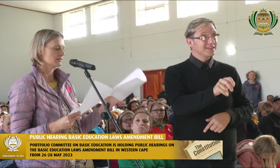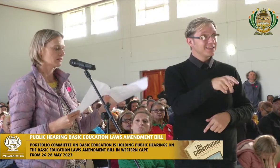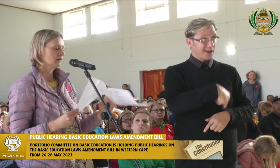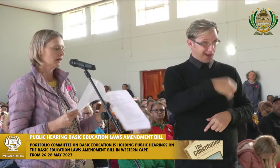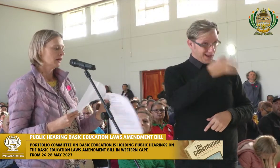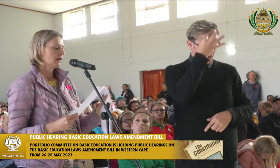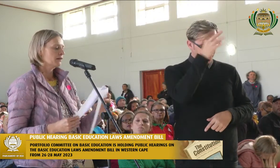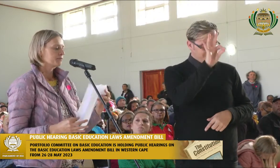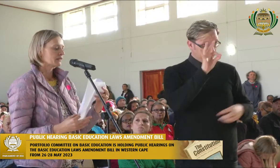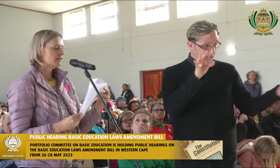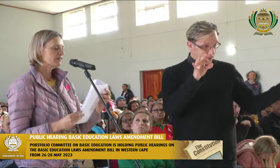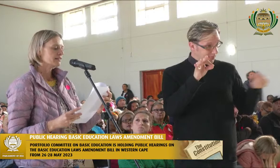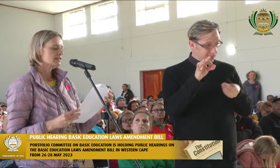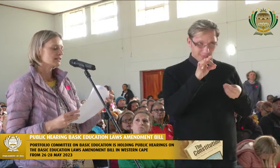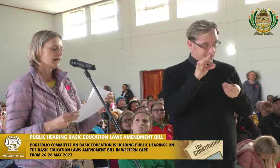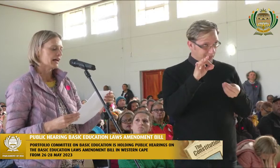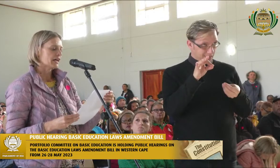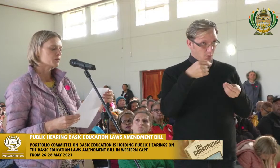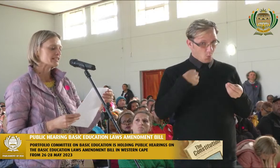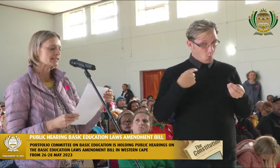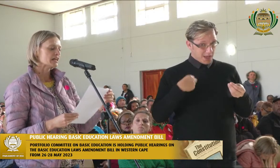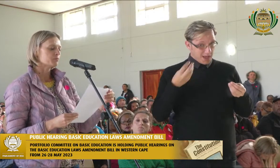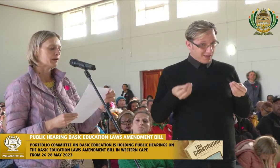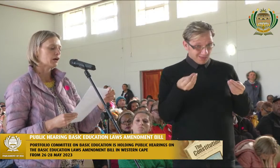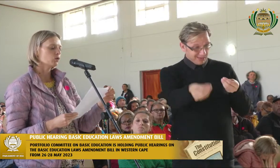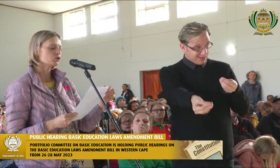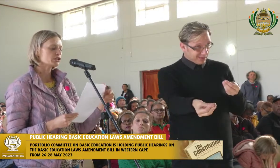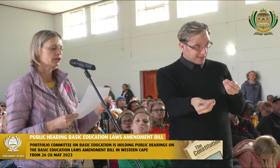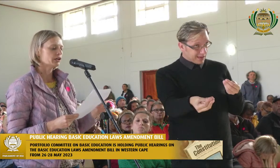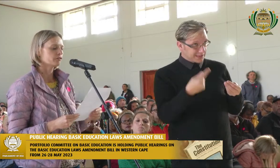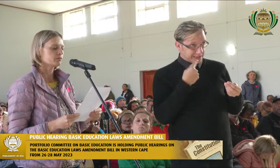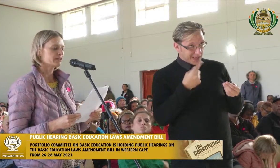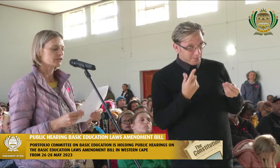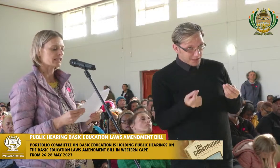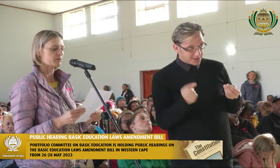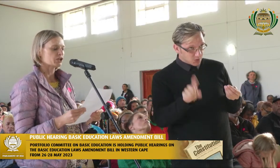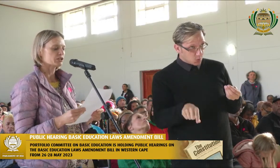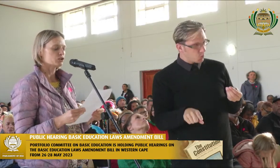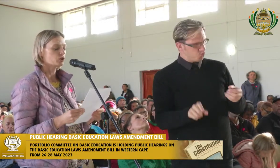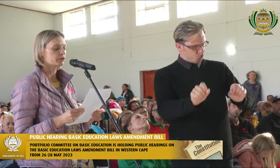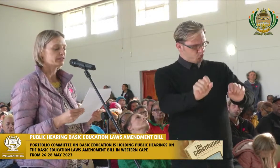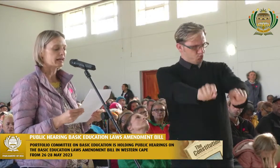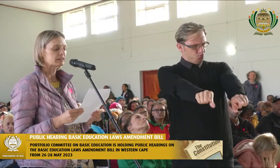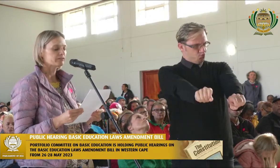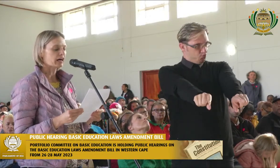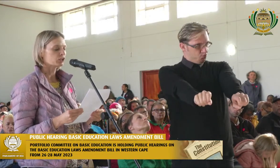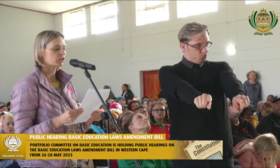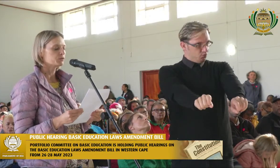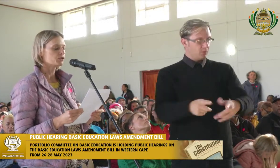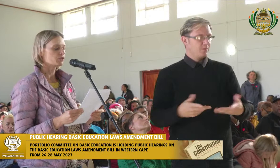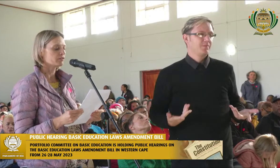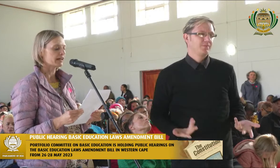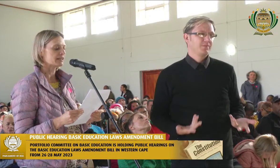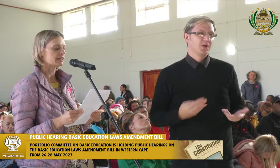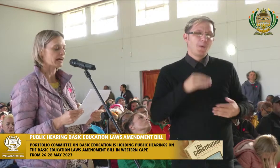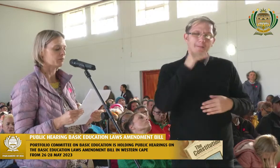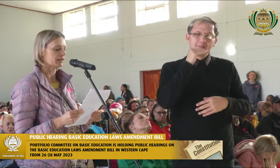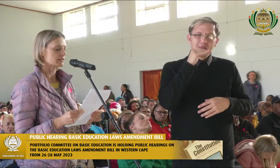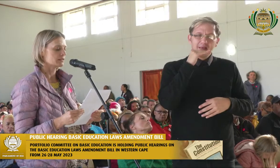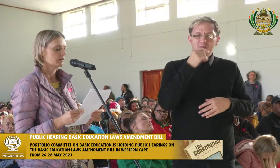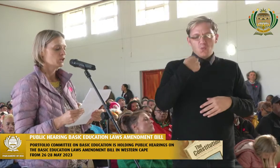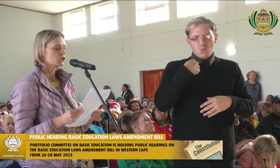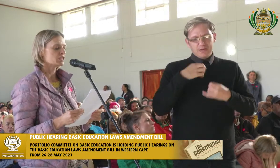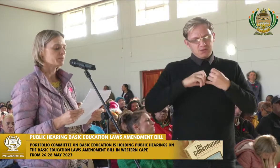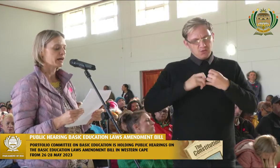by us. Even at this young age, we see her apply all she's learning from different subjects into a productive outcome to serve others and